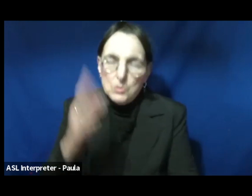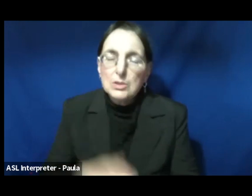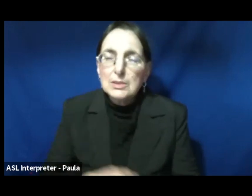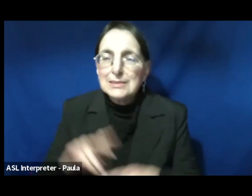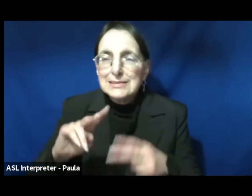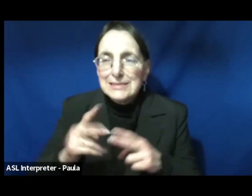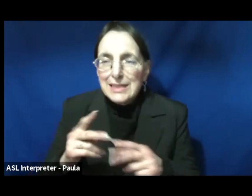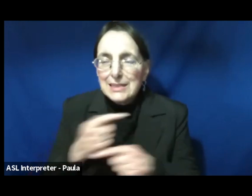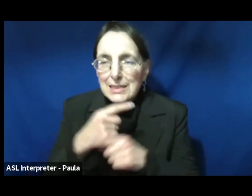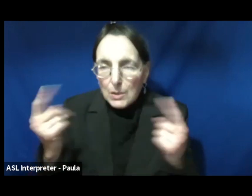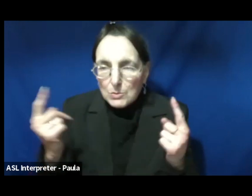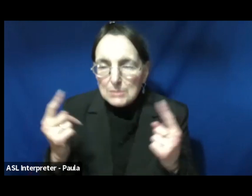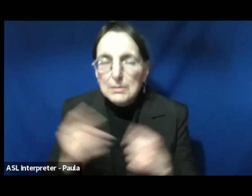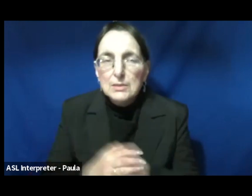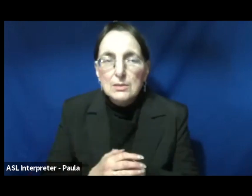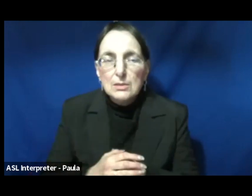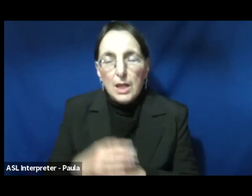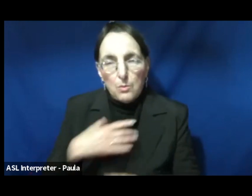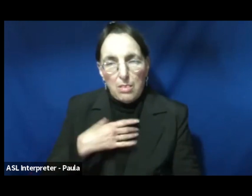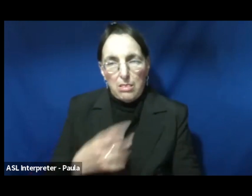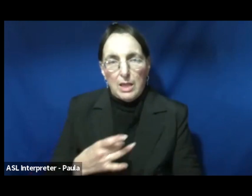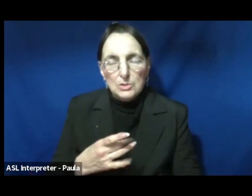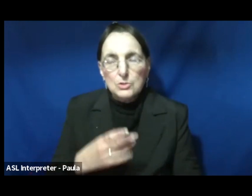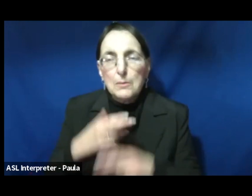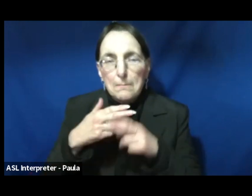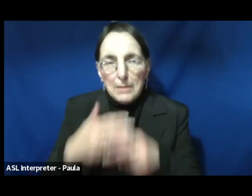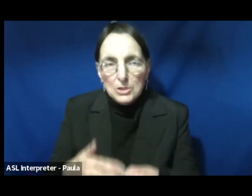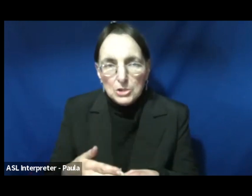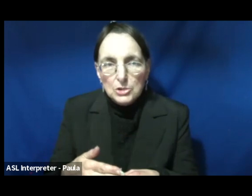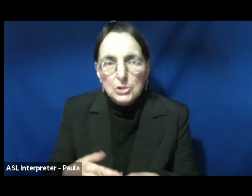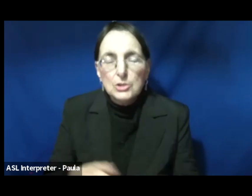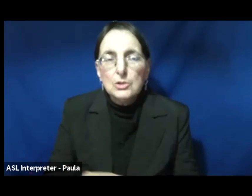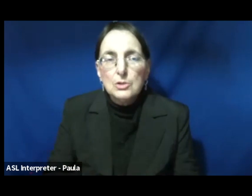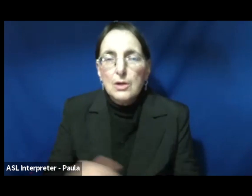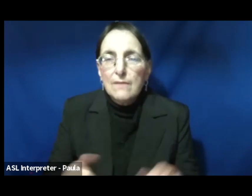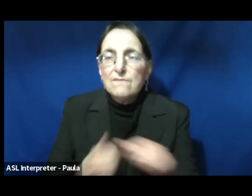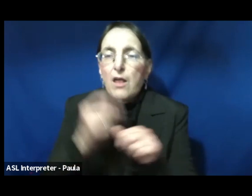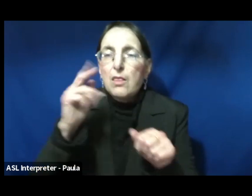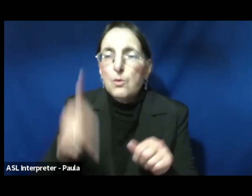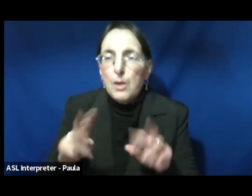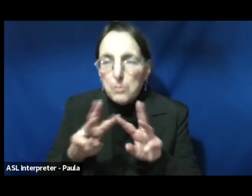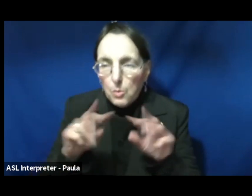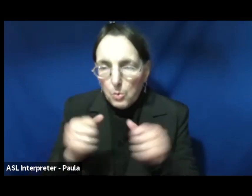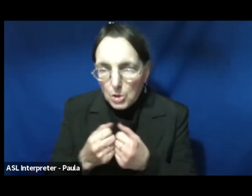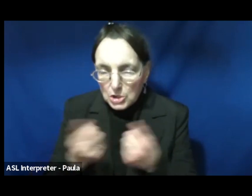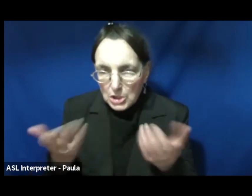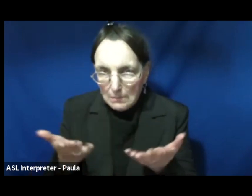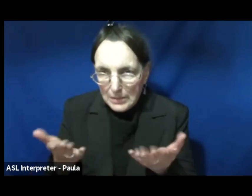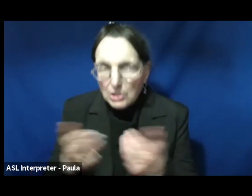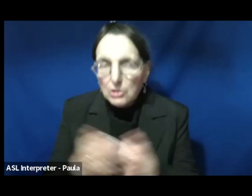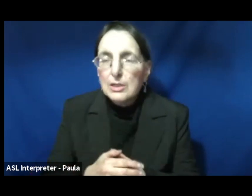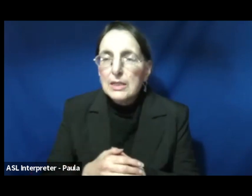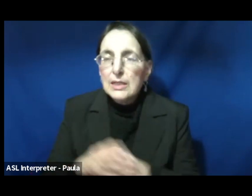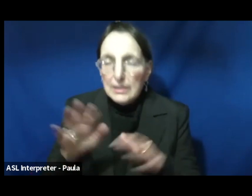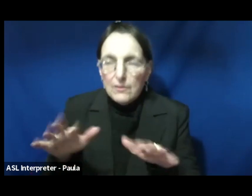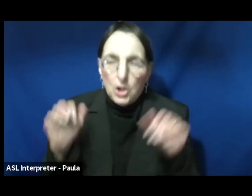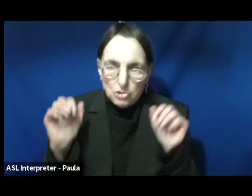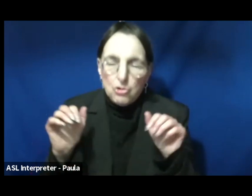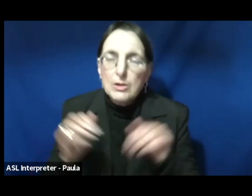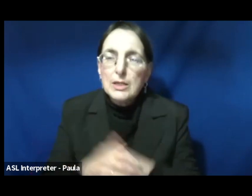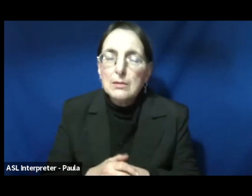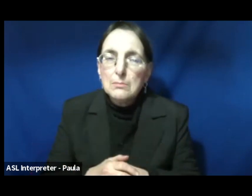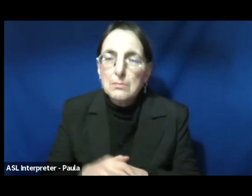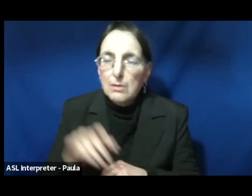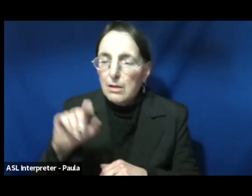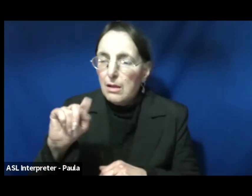is that I would like to mention to you that there'll be a follow-up workshop here in the auditorium on